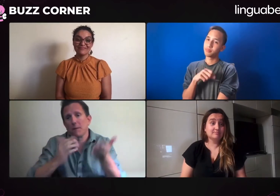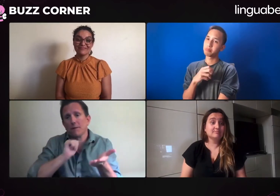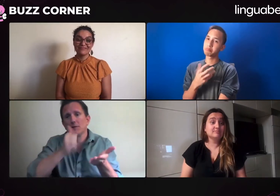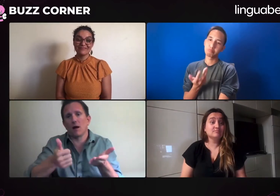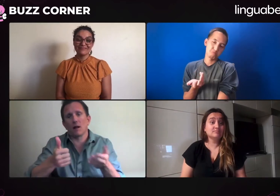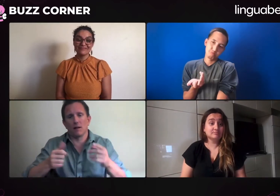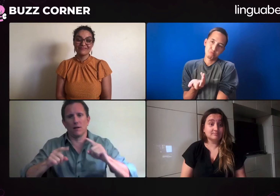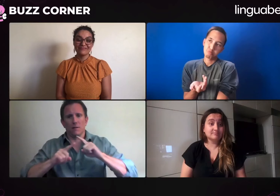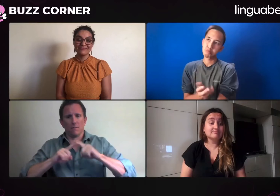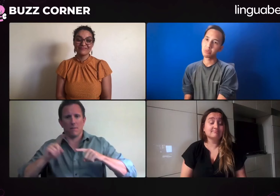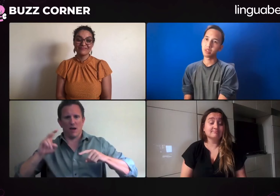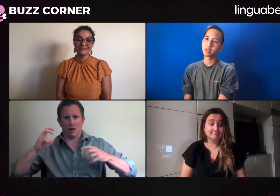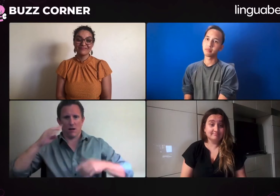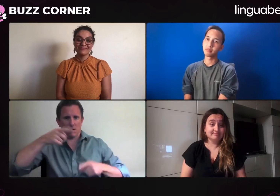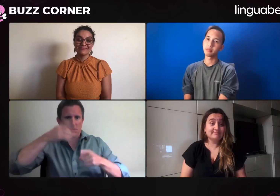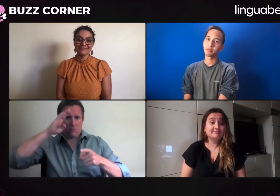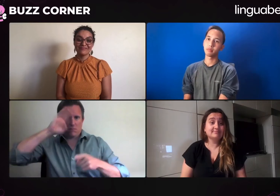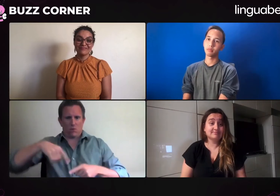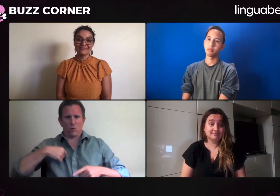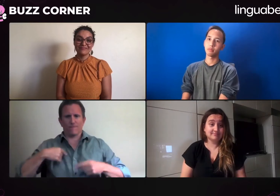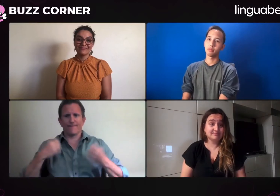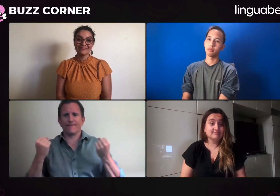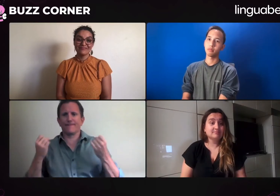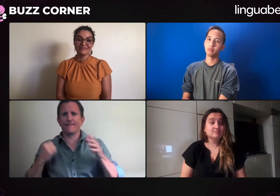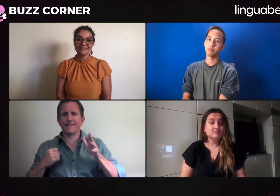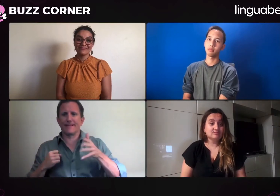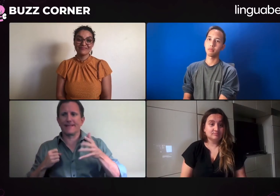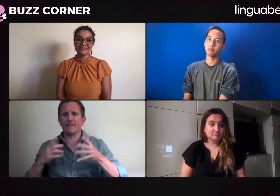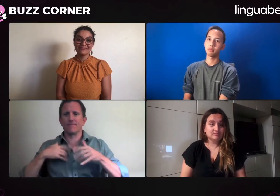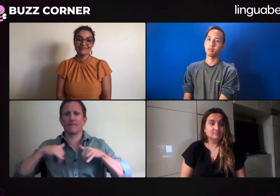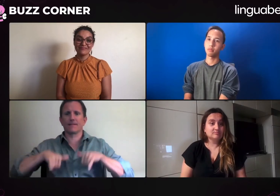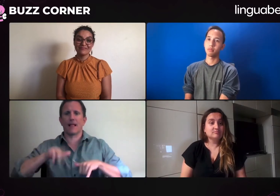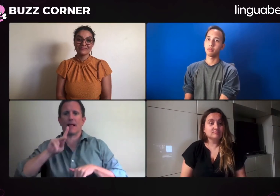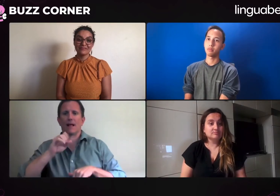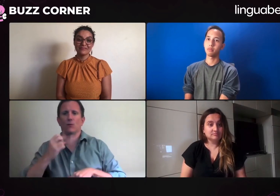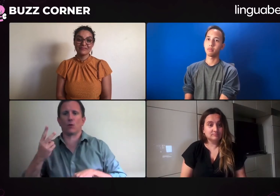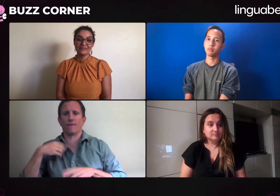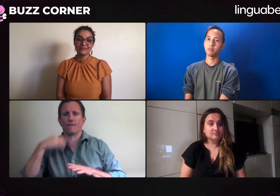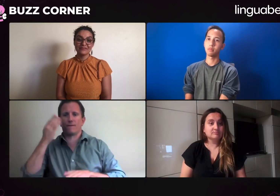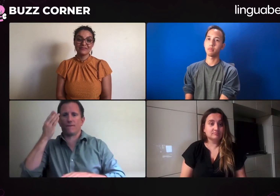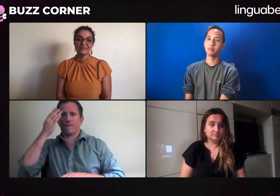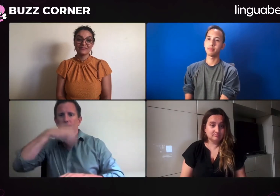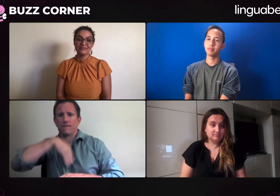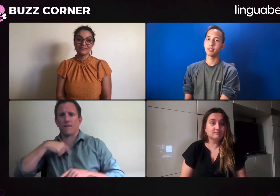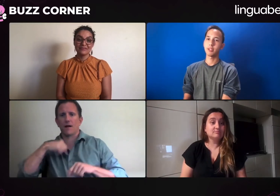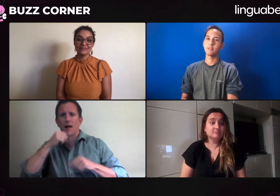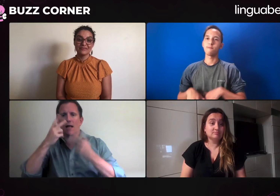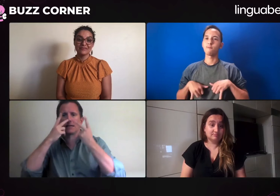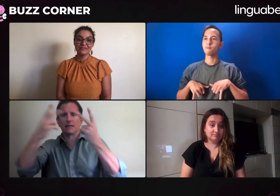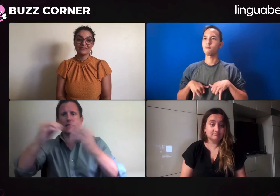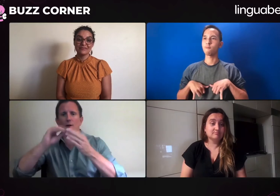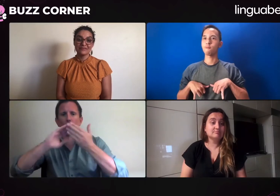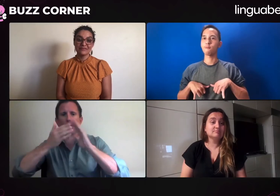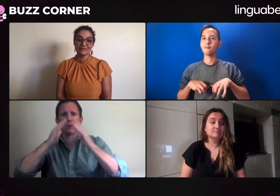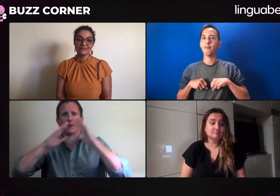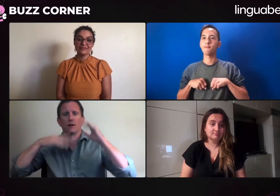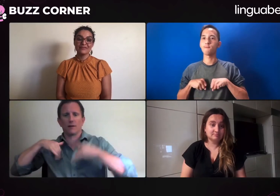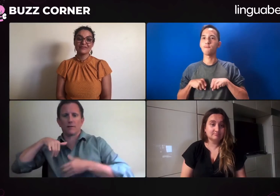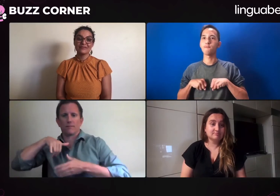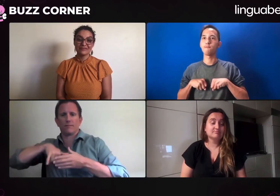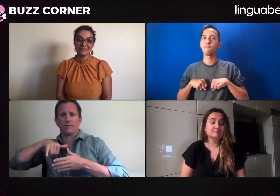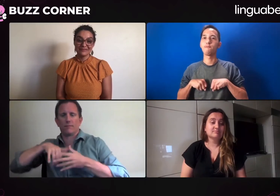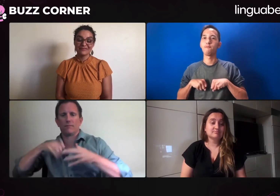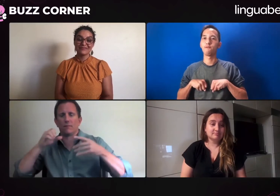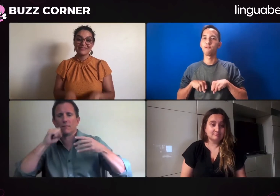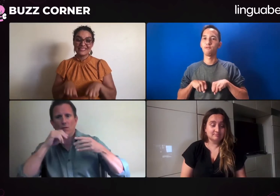behavior as sort of keeping that gatekeeping intact. And so, if this interpreter doesn't